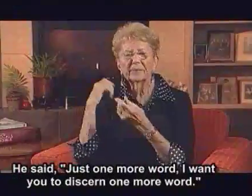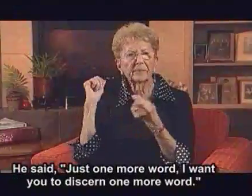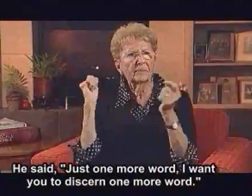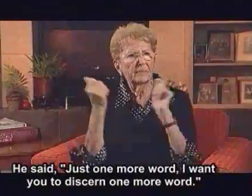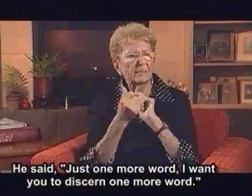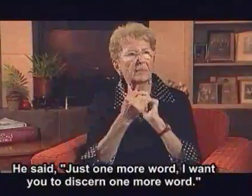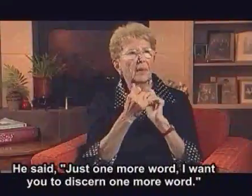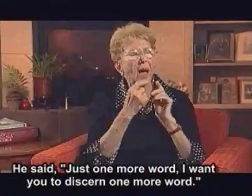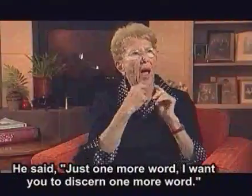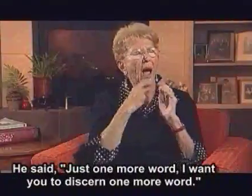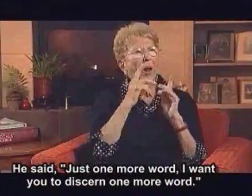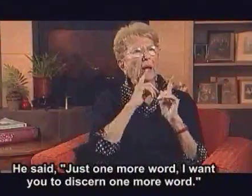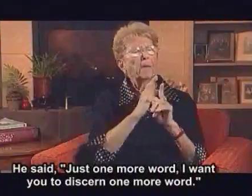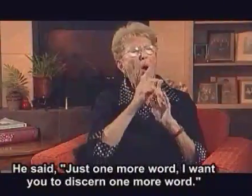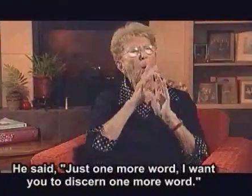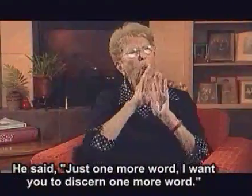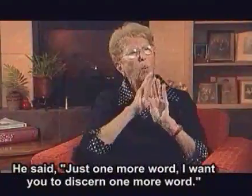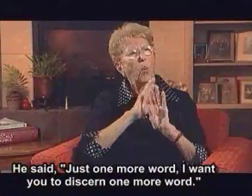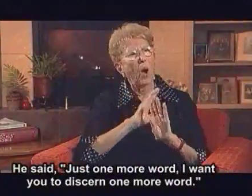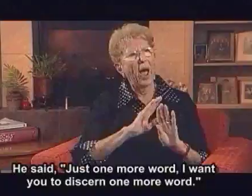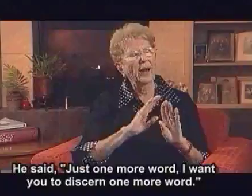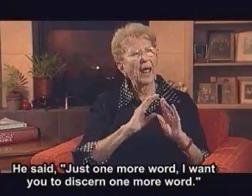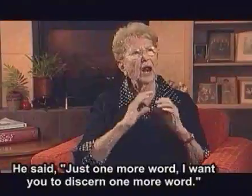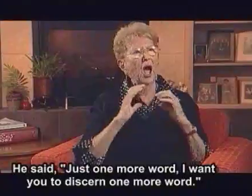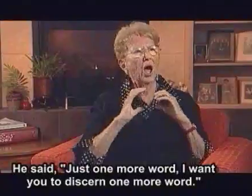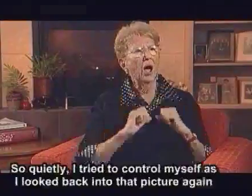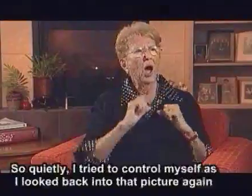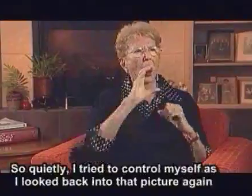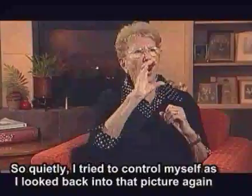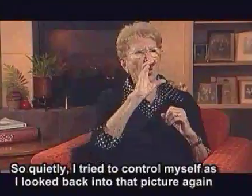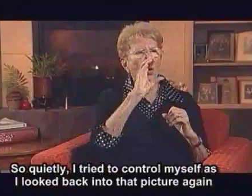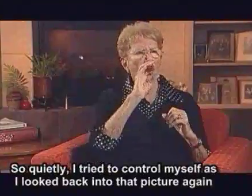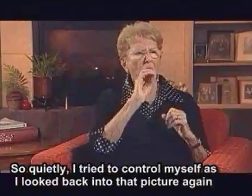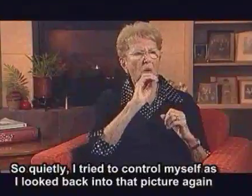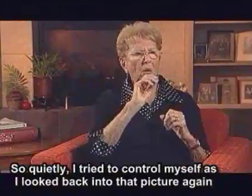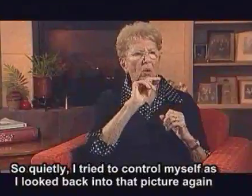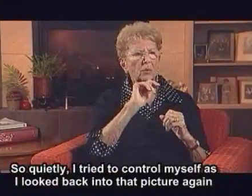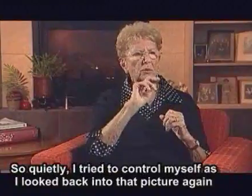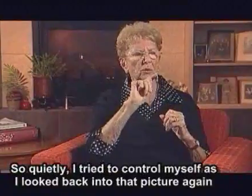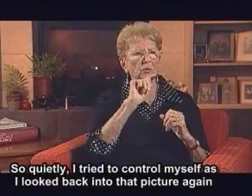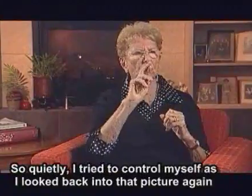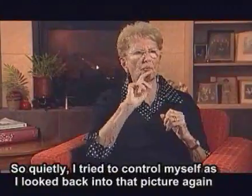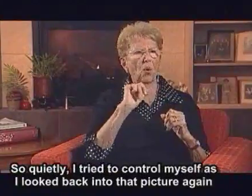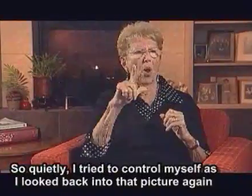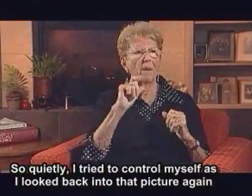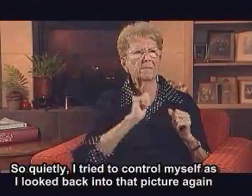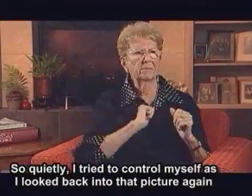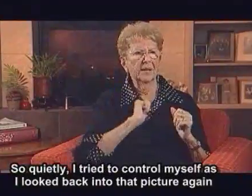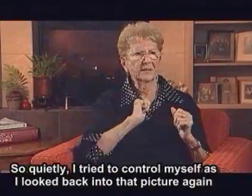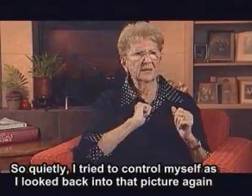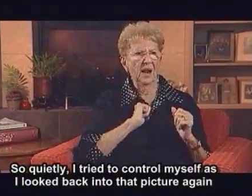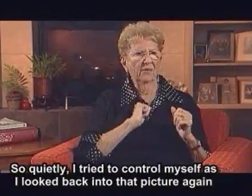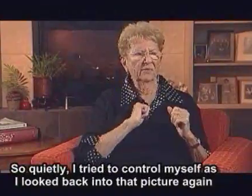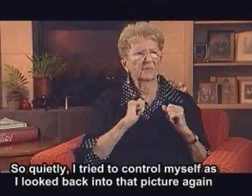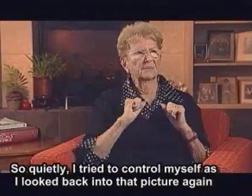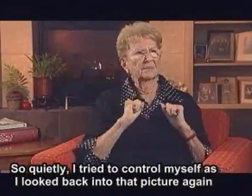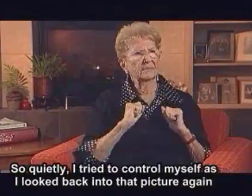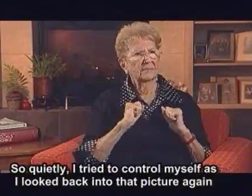He said, just one more word. I want you to just hear one more word. So quietly, I tried to control myself as I